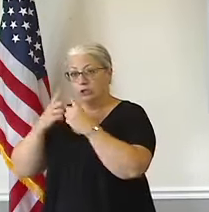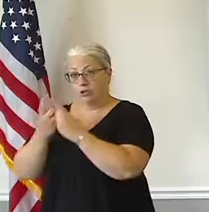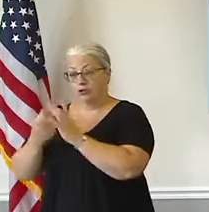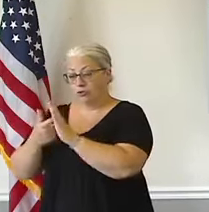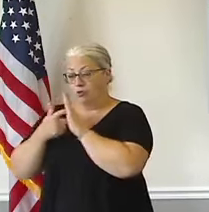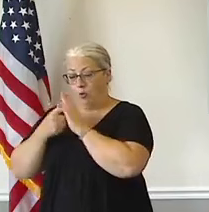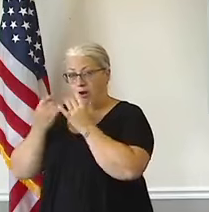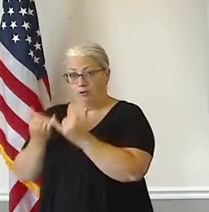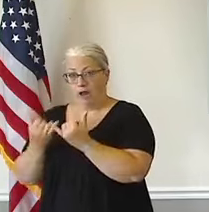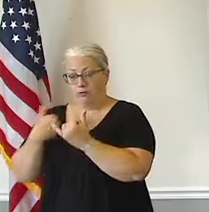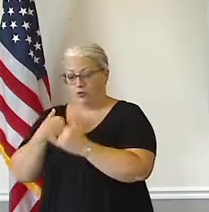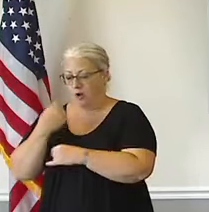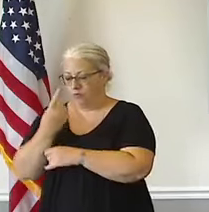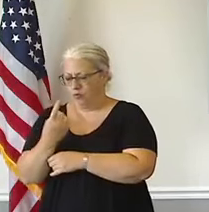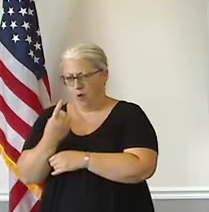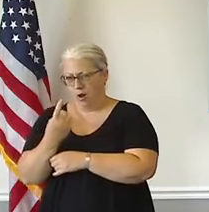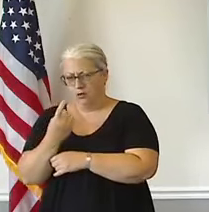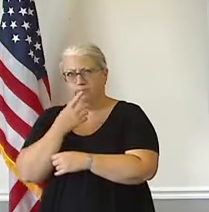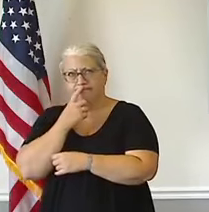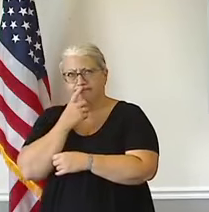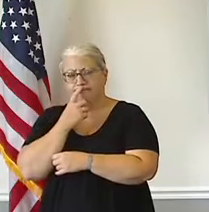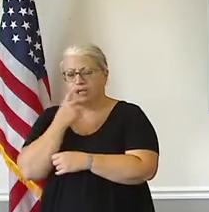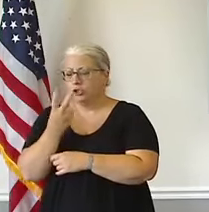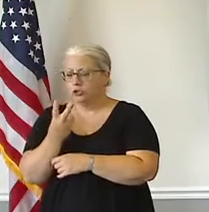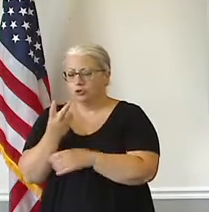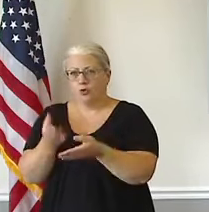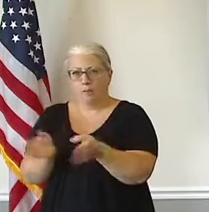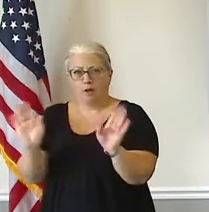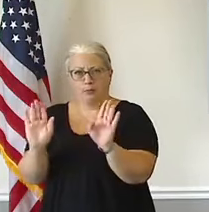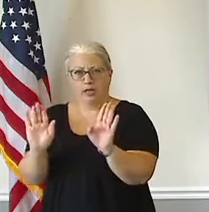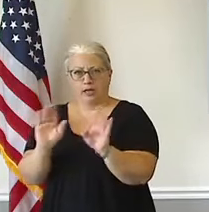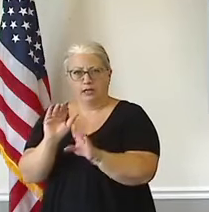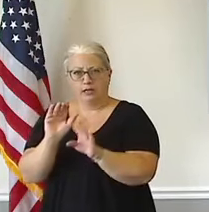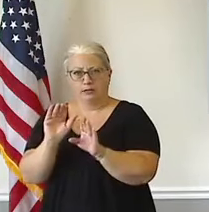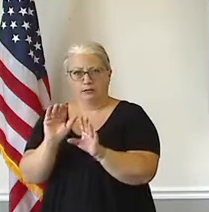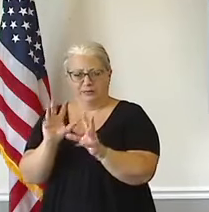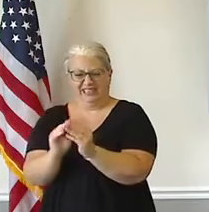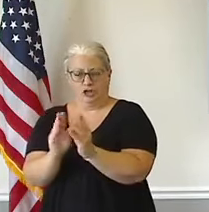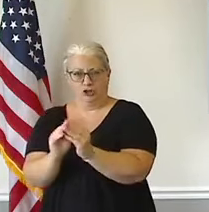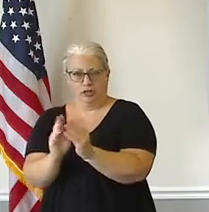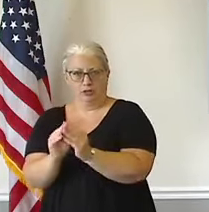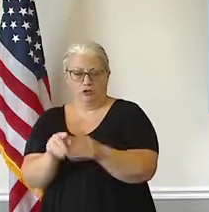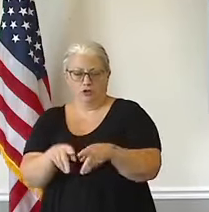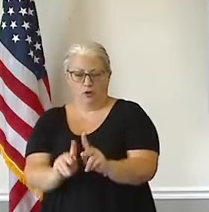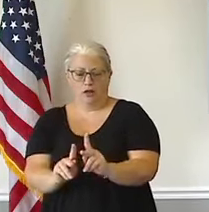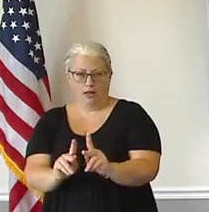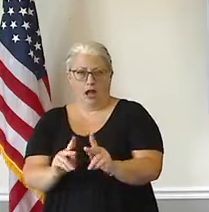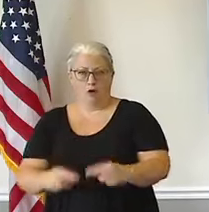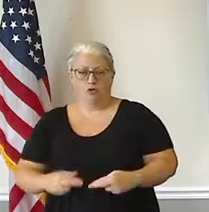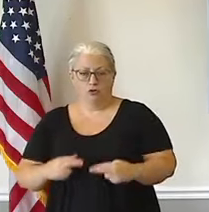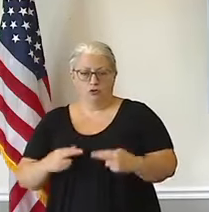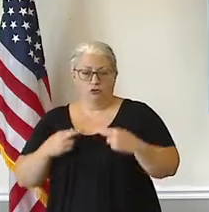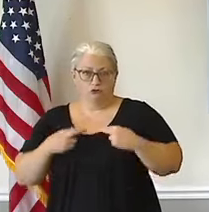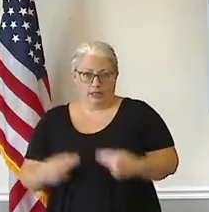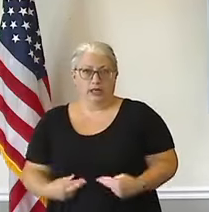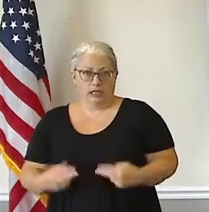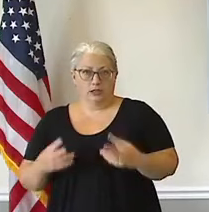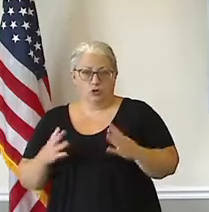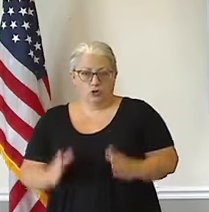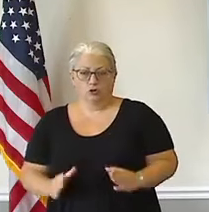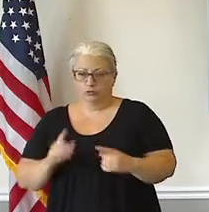I think, two public sessions to allow residents to express their concerns or